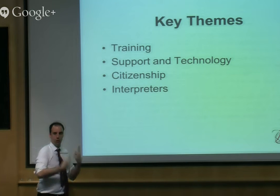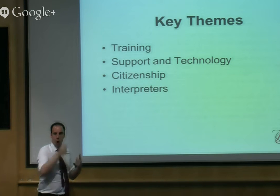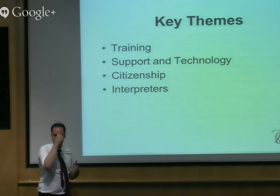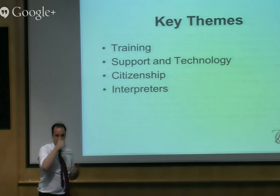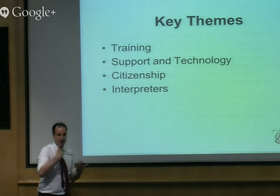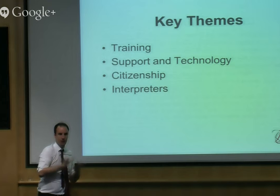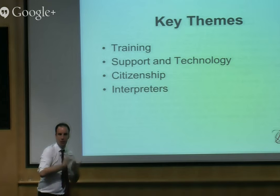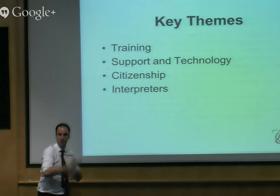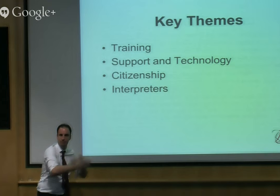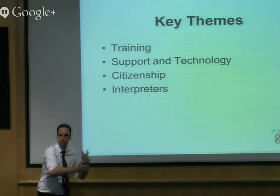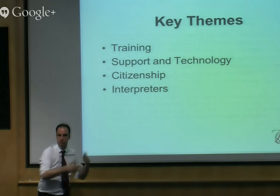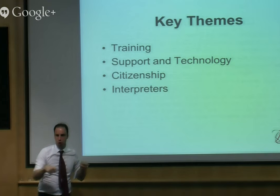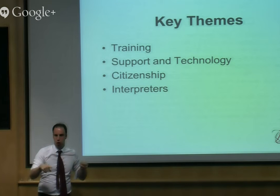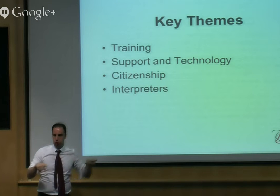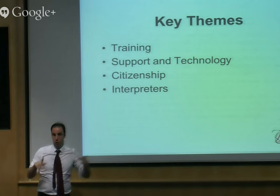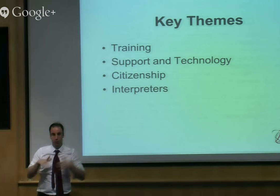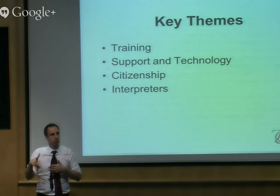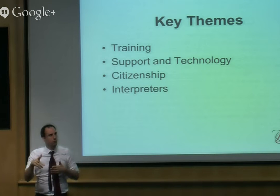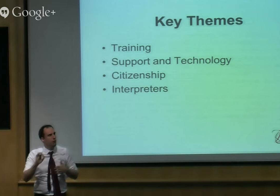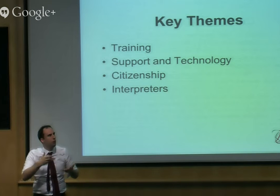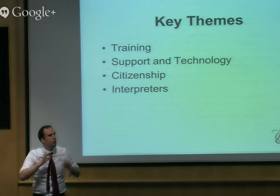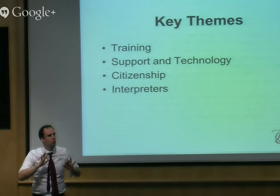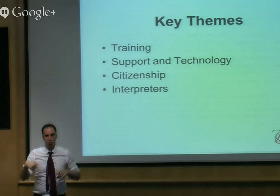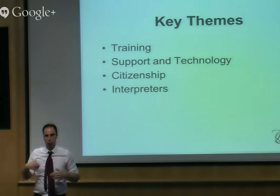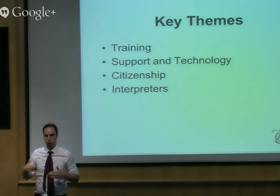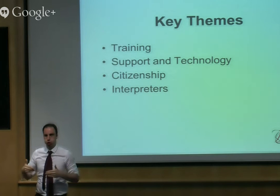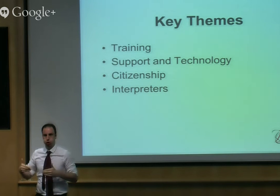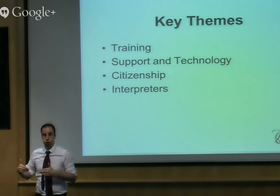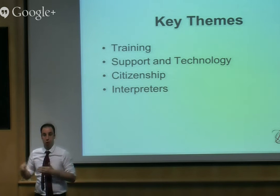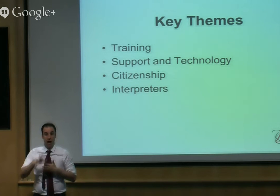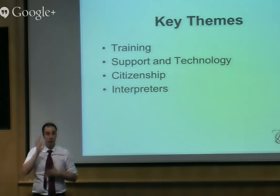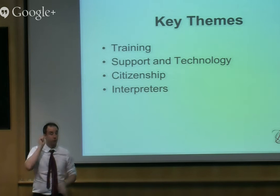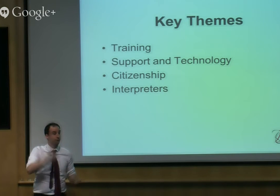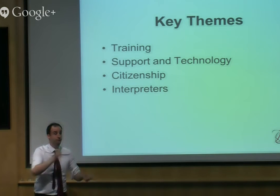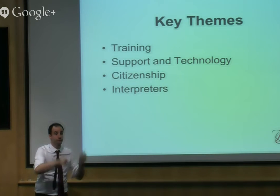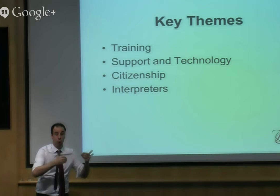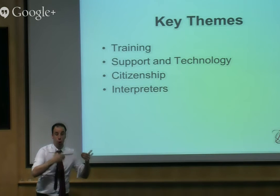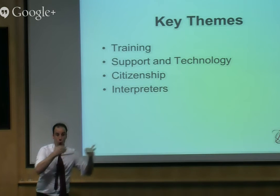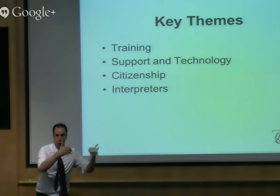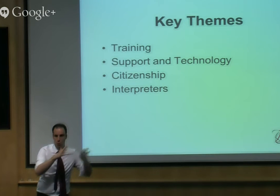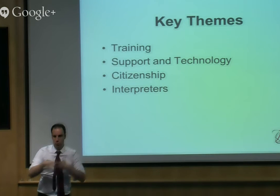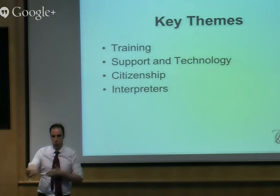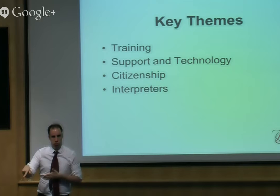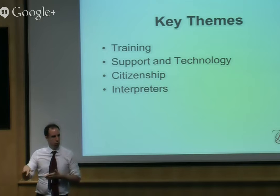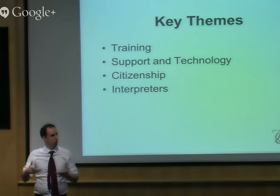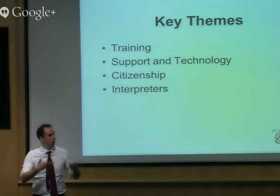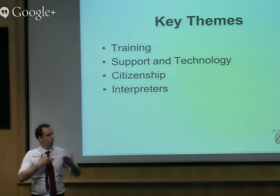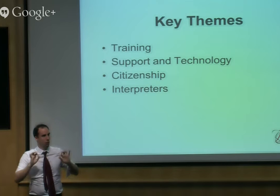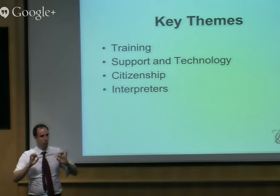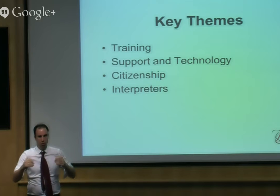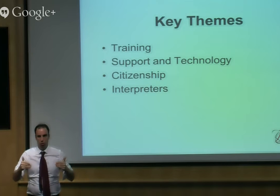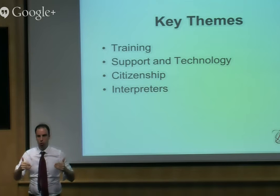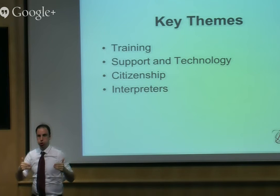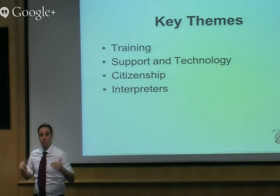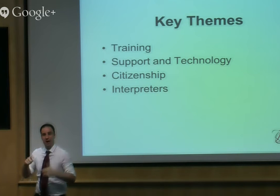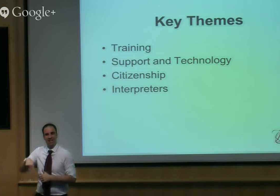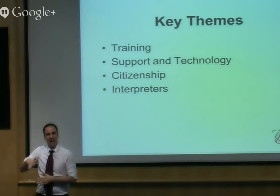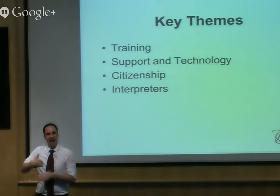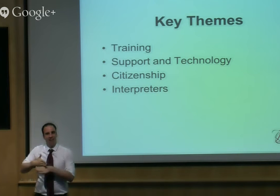sudden that has not happened quite so much. So we are finding that people are starting to fall further and further behind, because